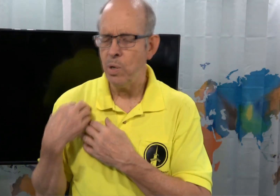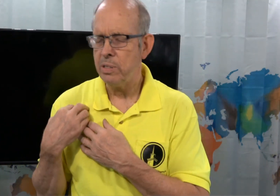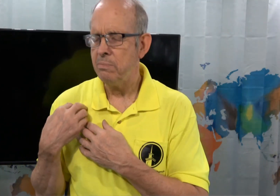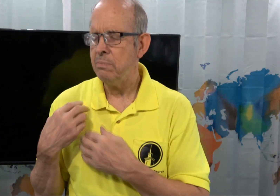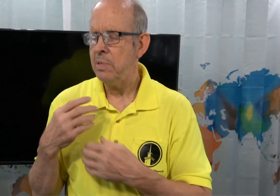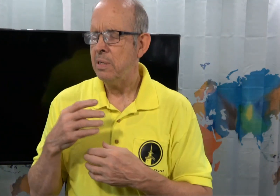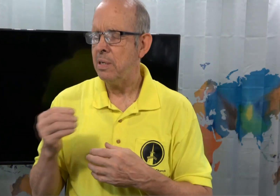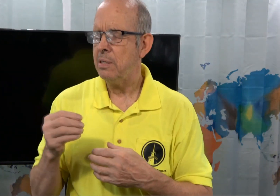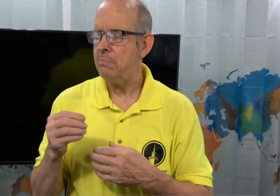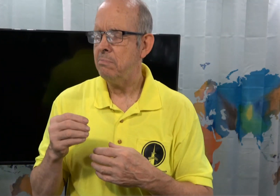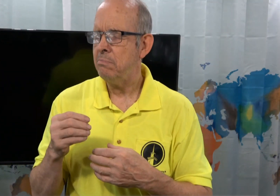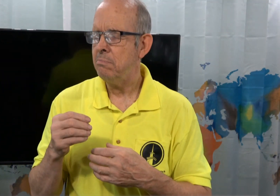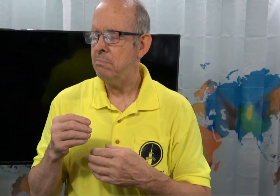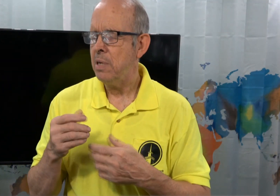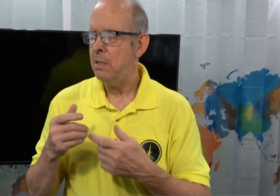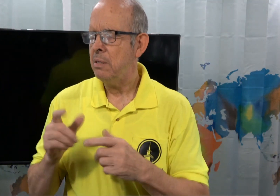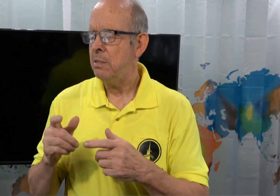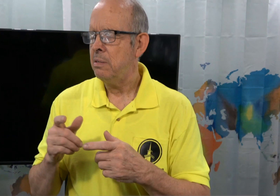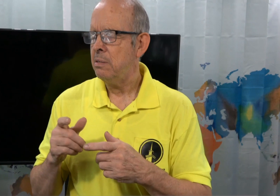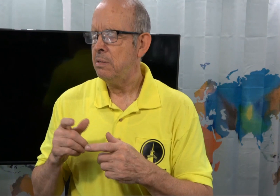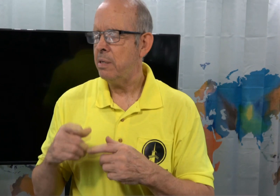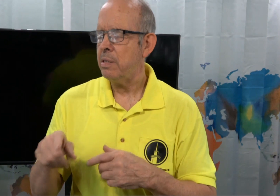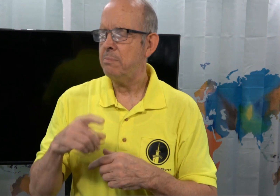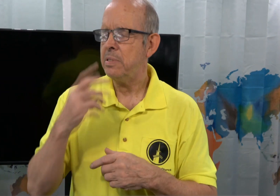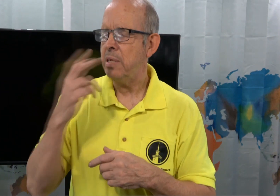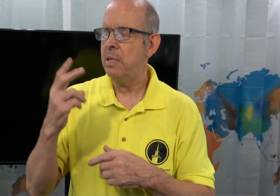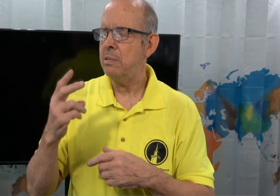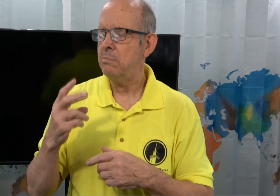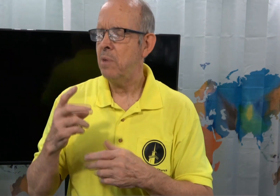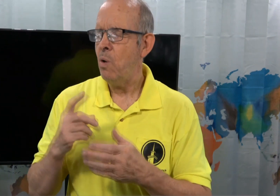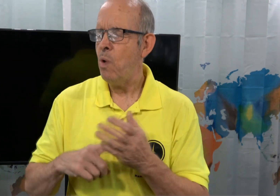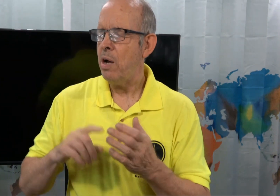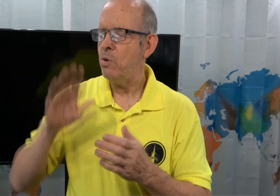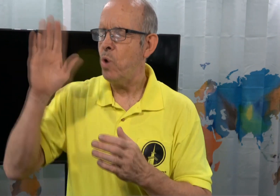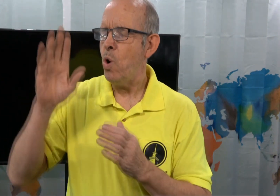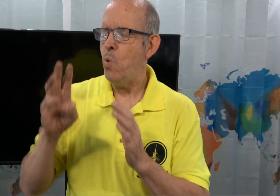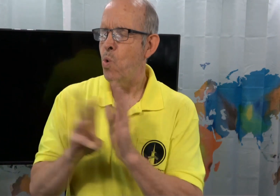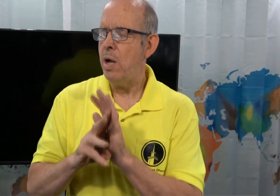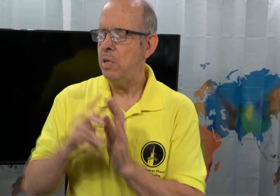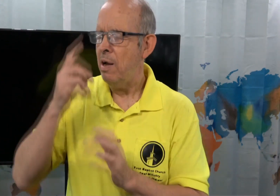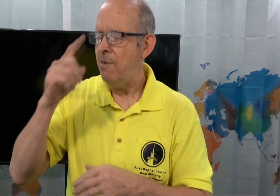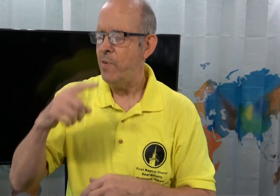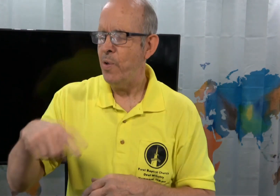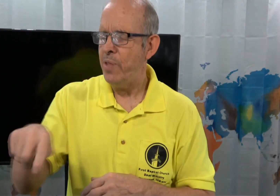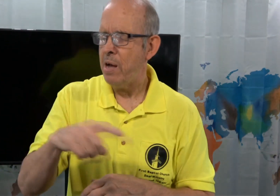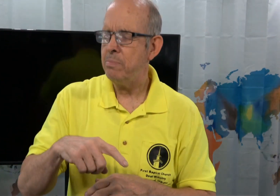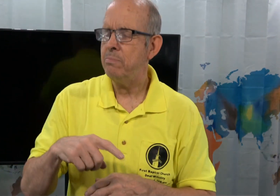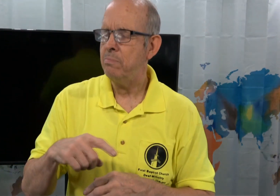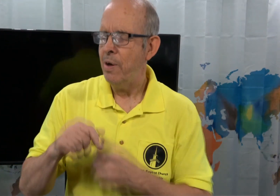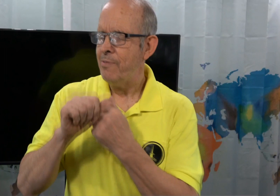building them. Let them see what your love for them,